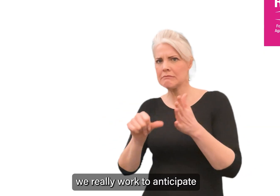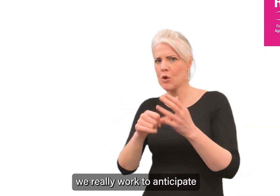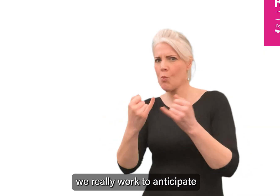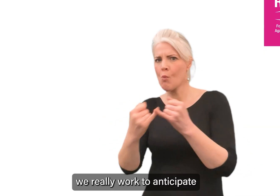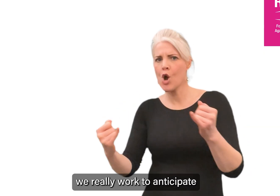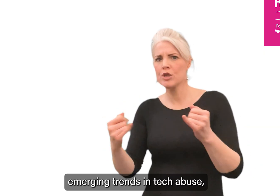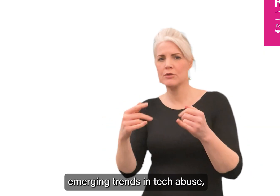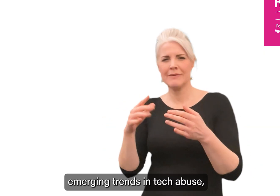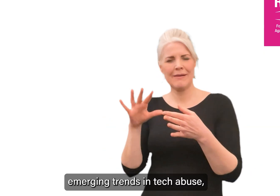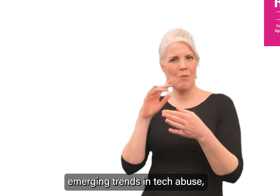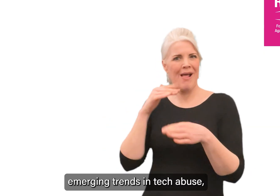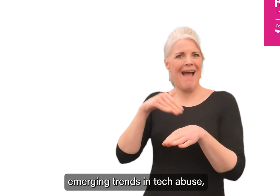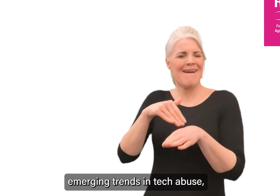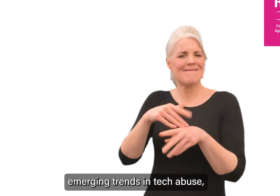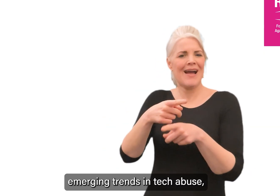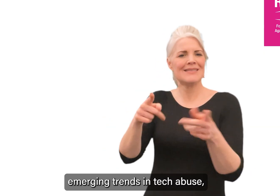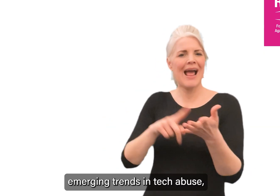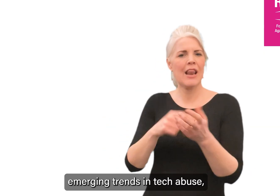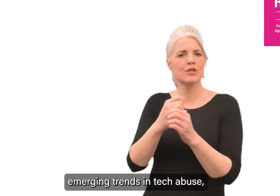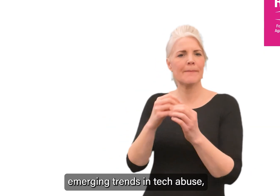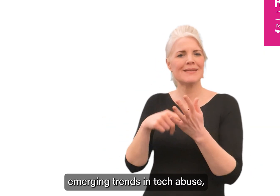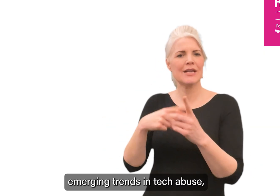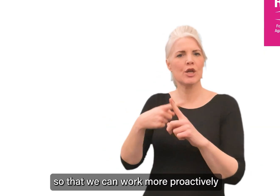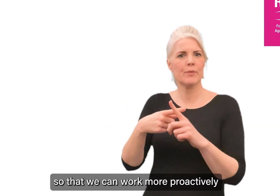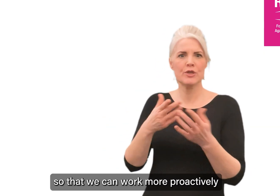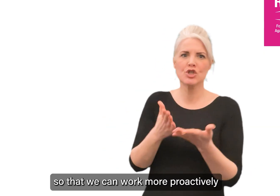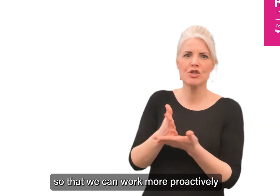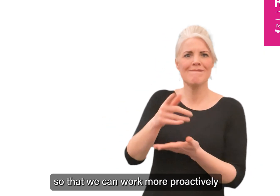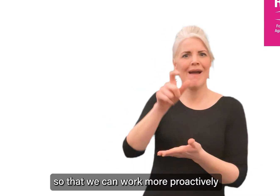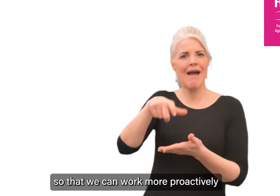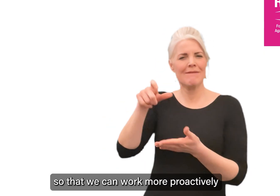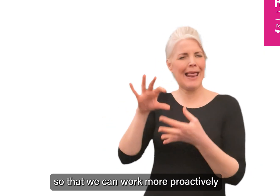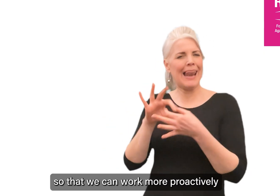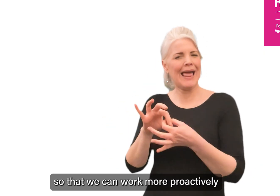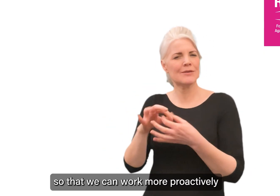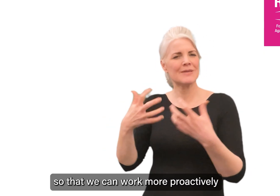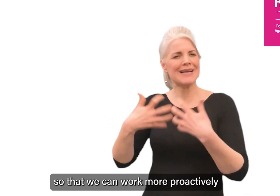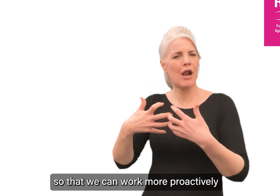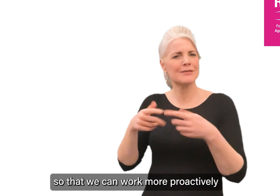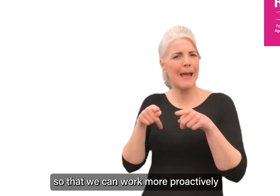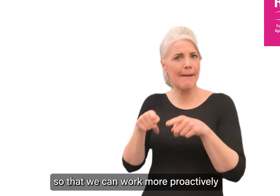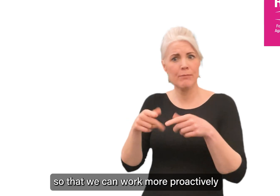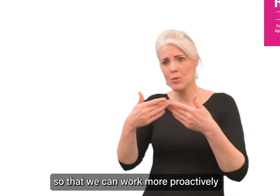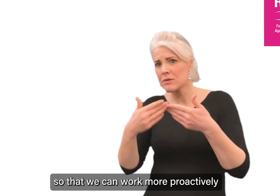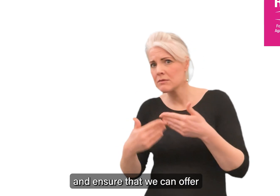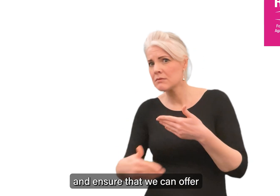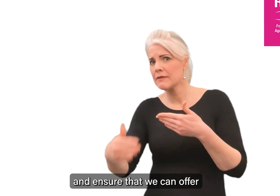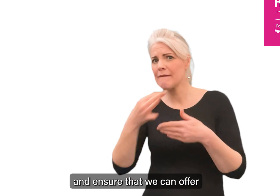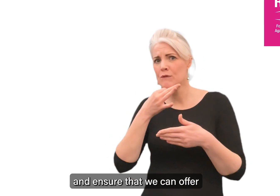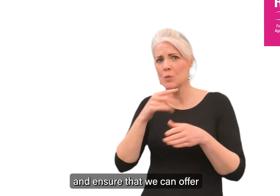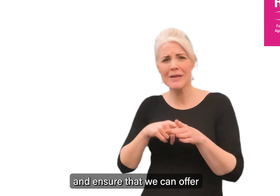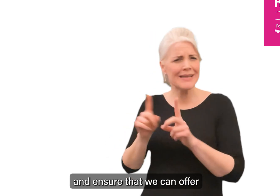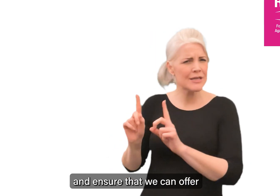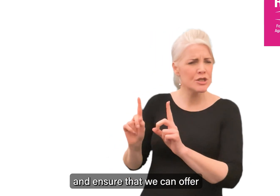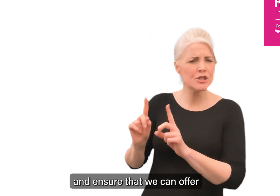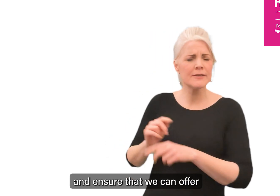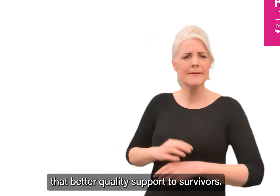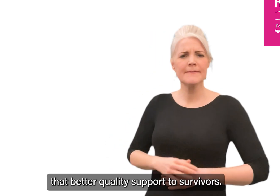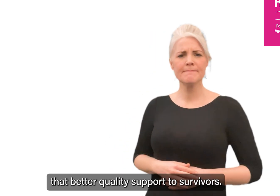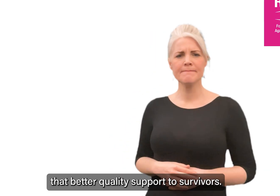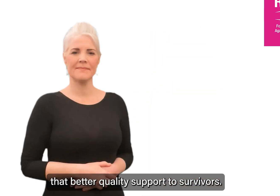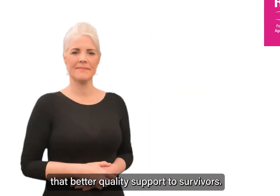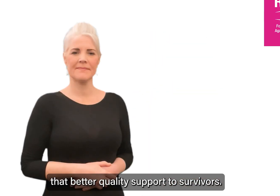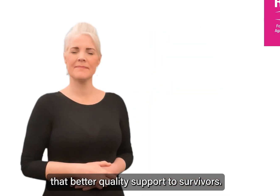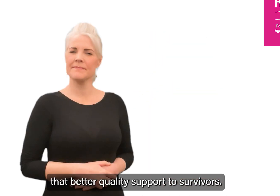to anticipate emerging trends in tech abuse so that we can work more proactively and ensure that we can offer